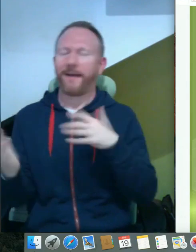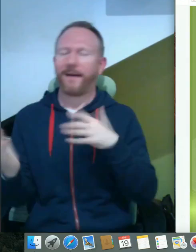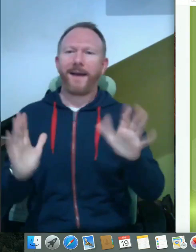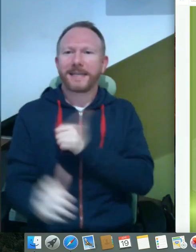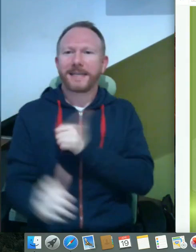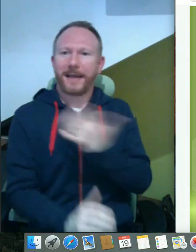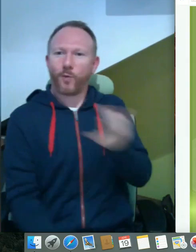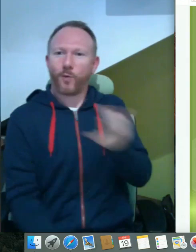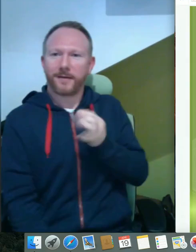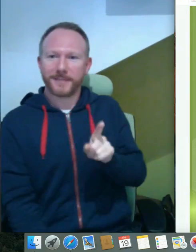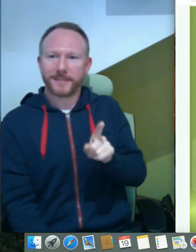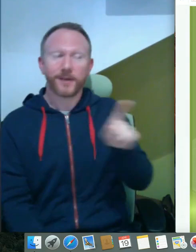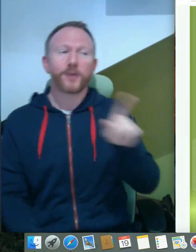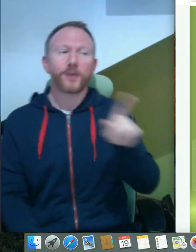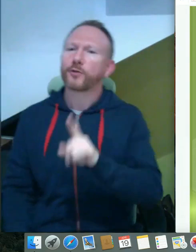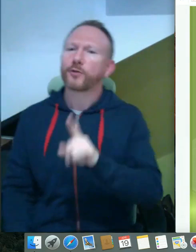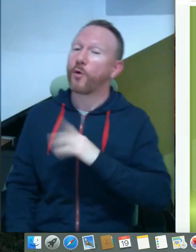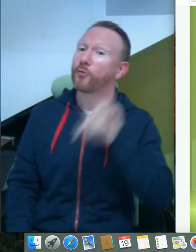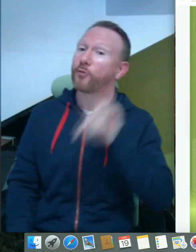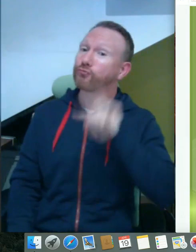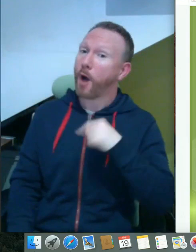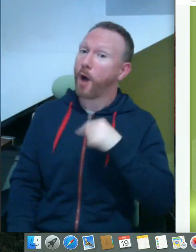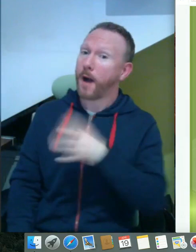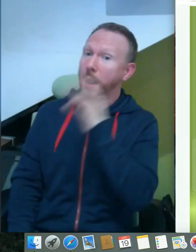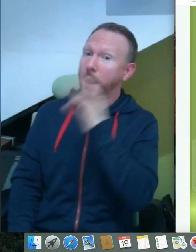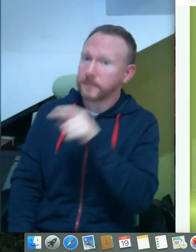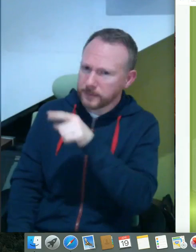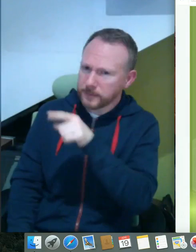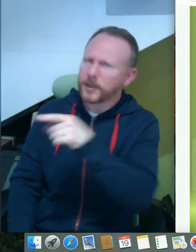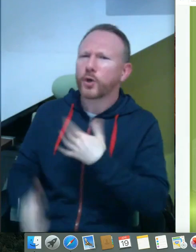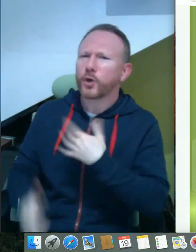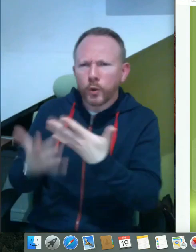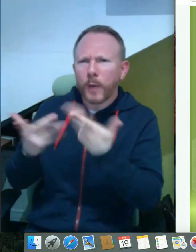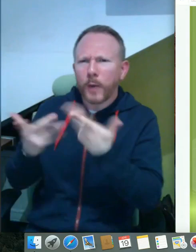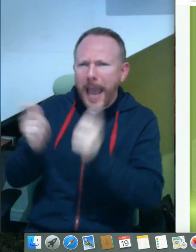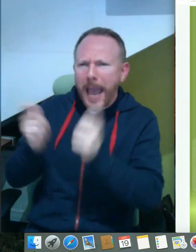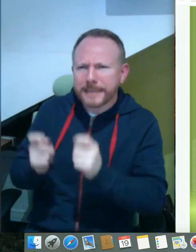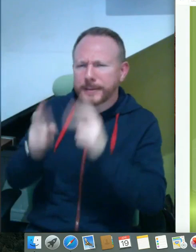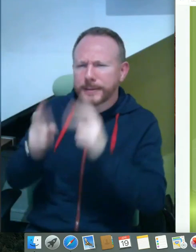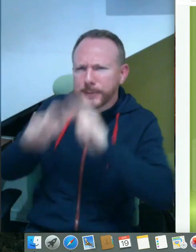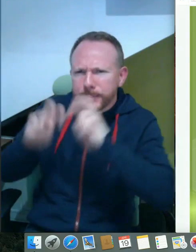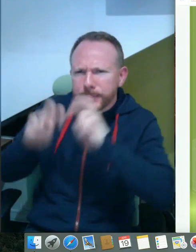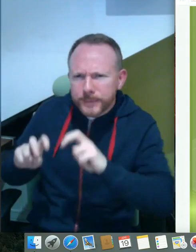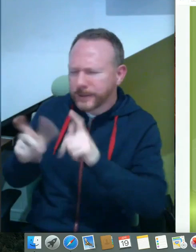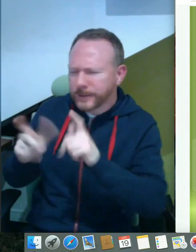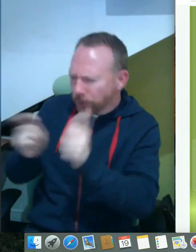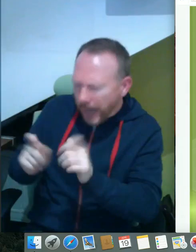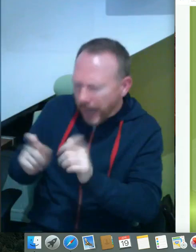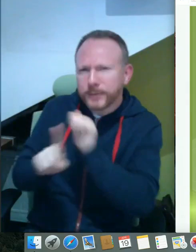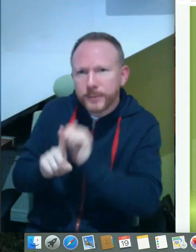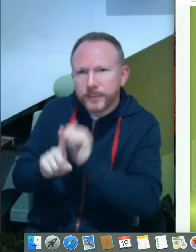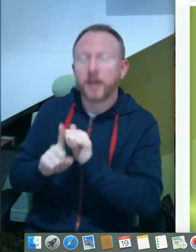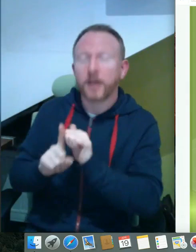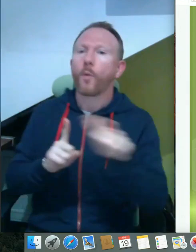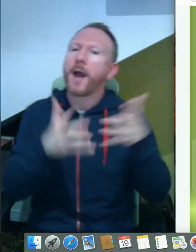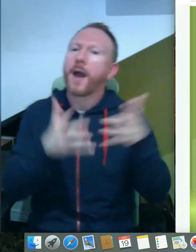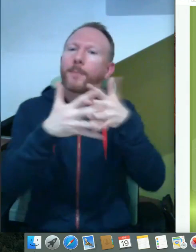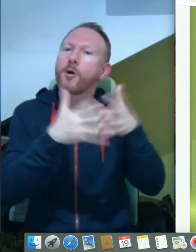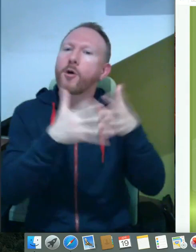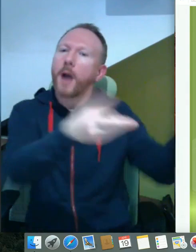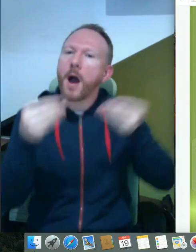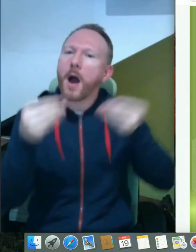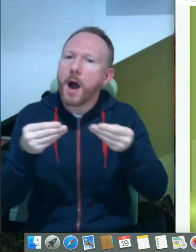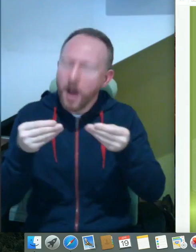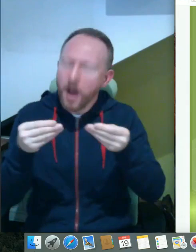this process of editing and learning and scrutinizing this document so that it fits the UK or the